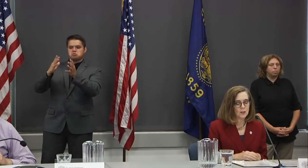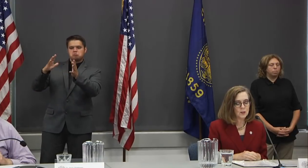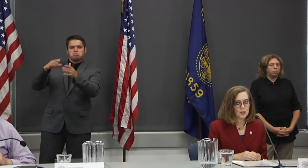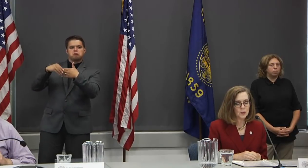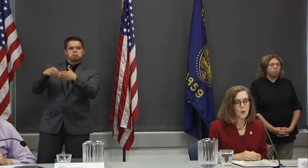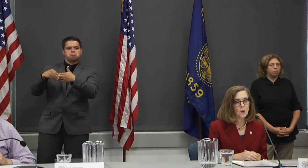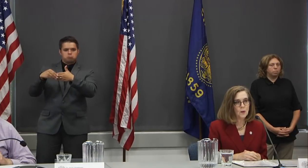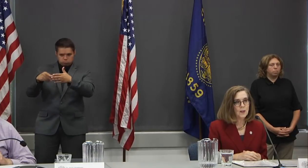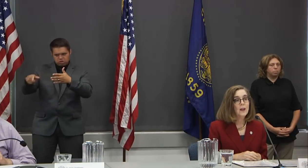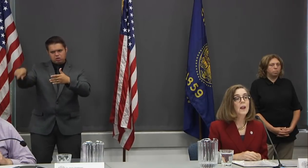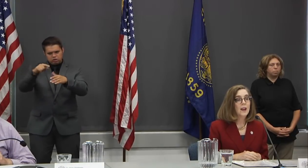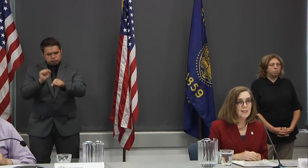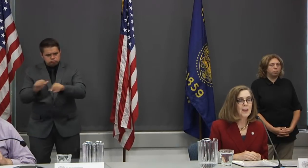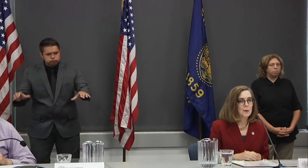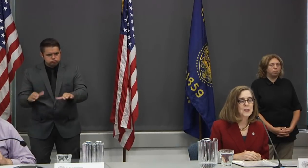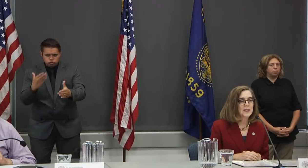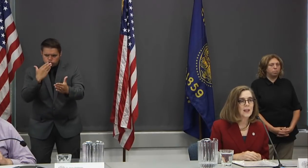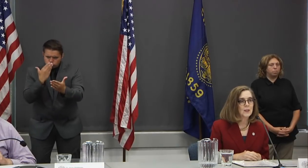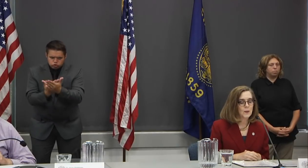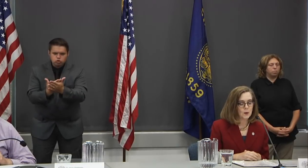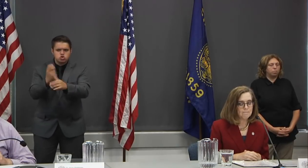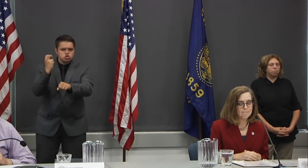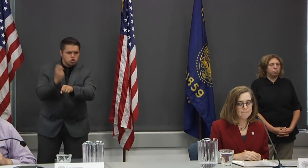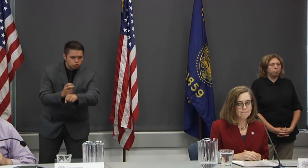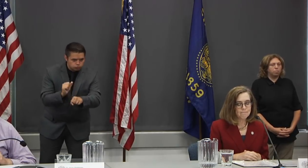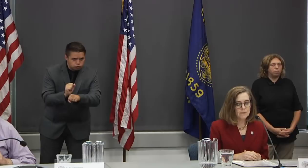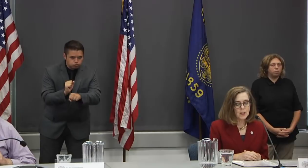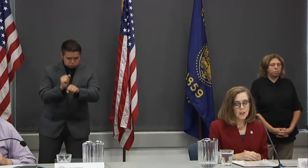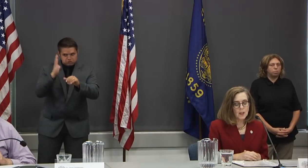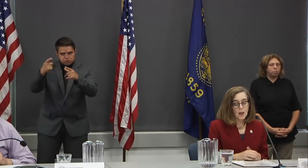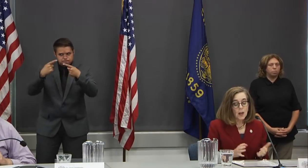get this under control. They were successful.